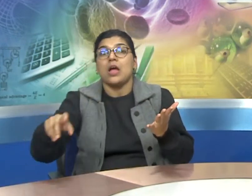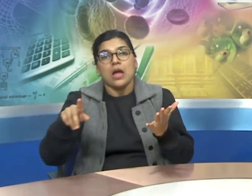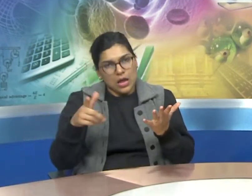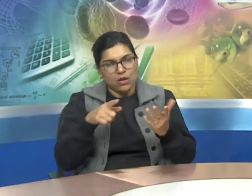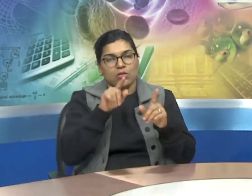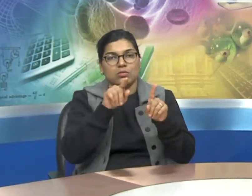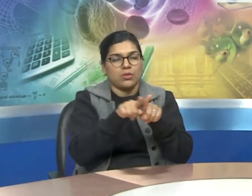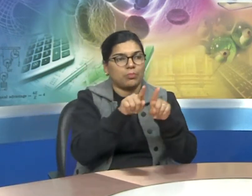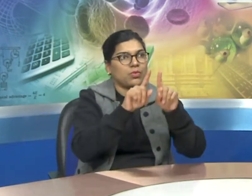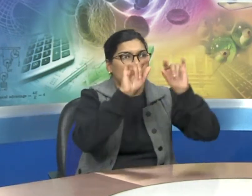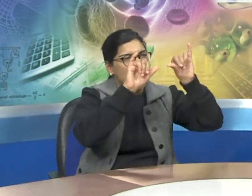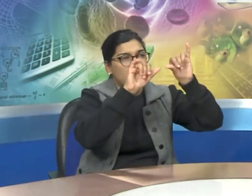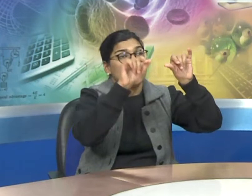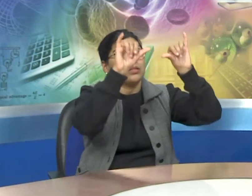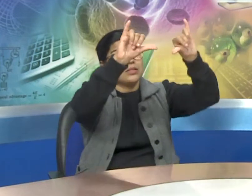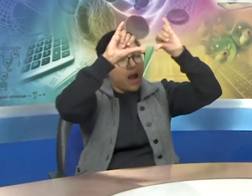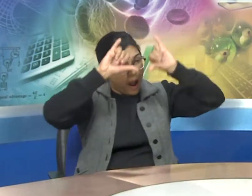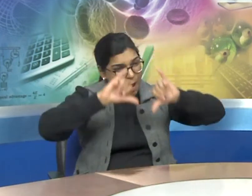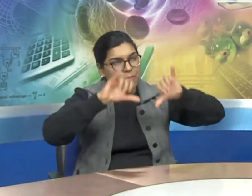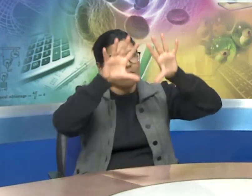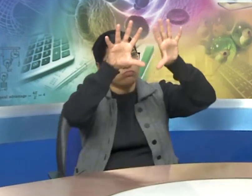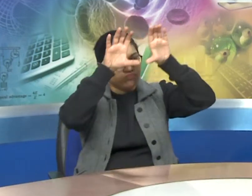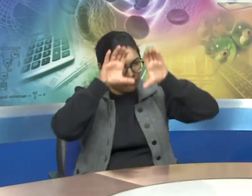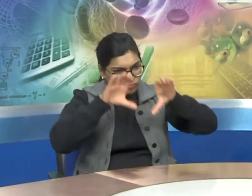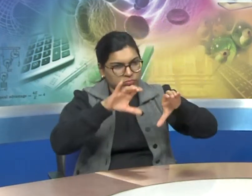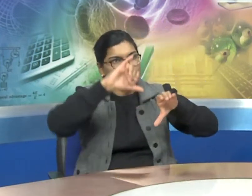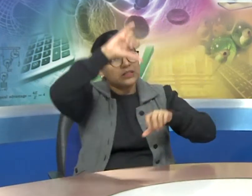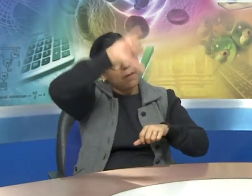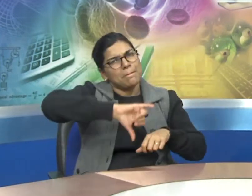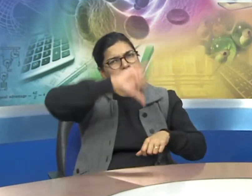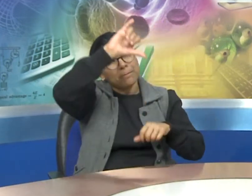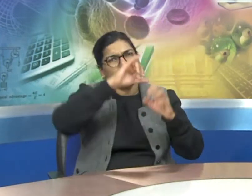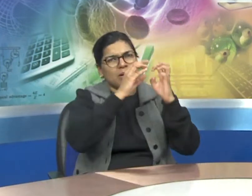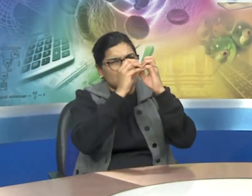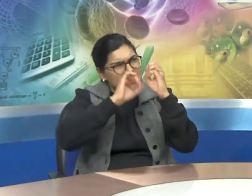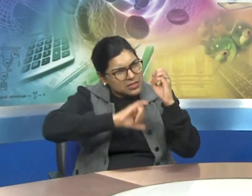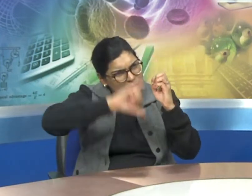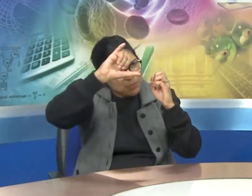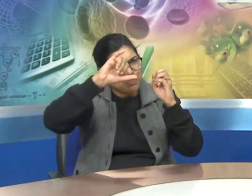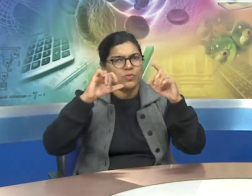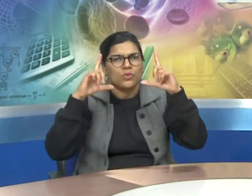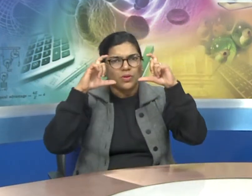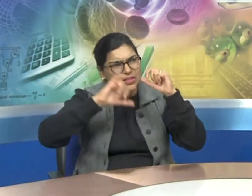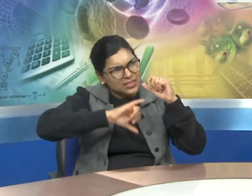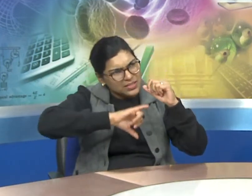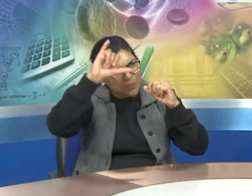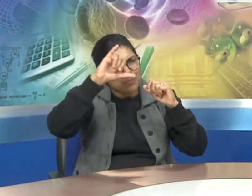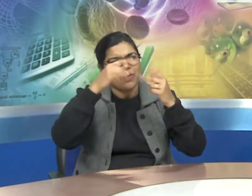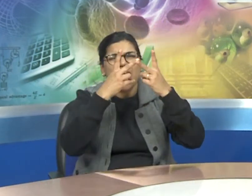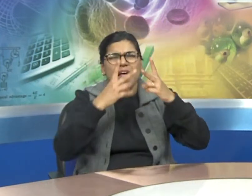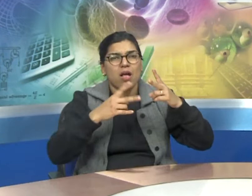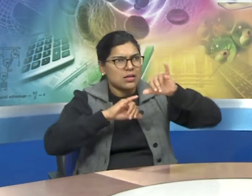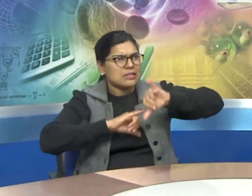or you say the Xerox of the original. So that is why we call it duplicate.